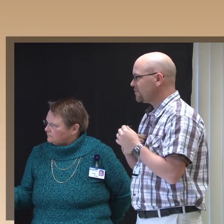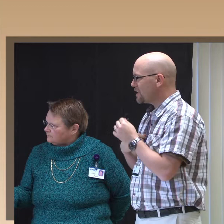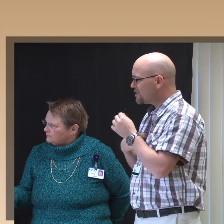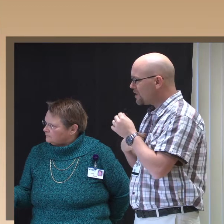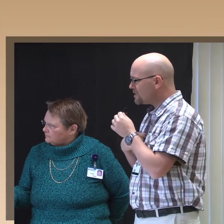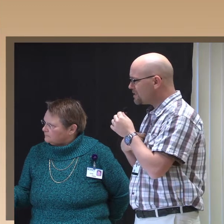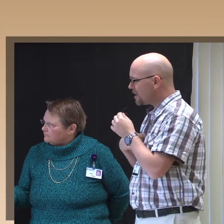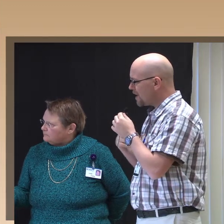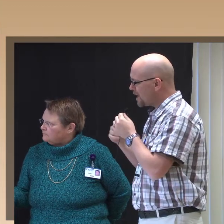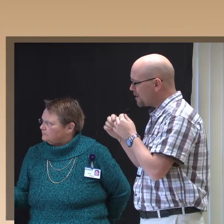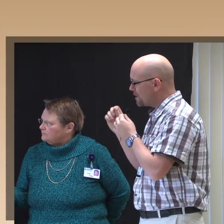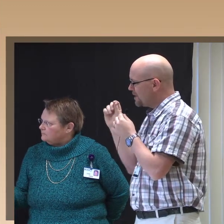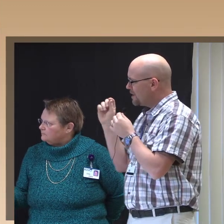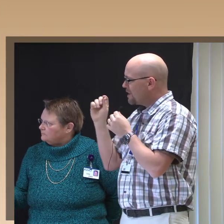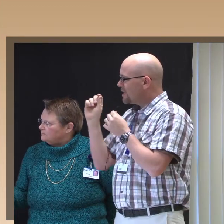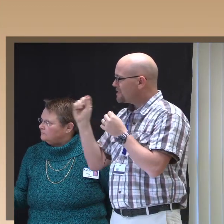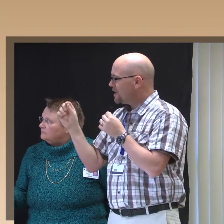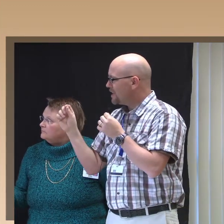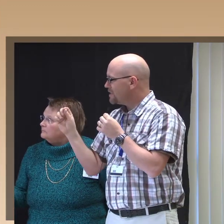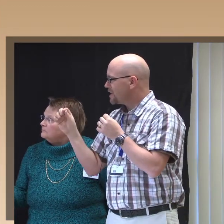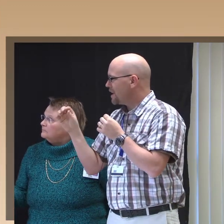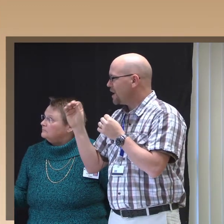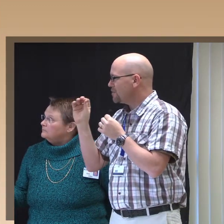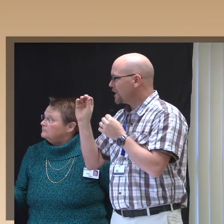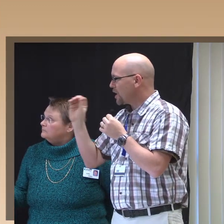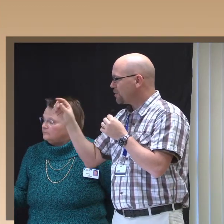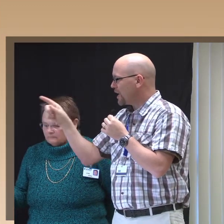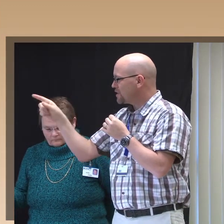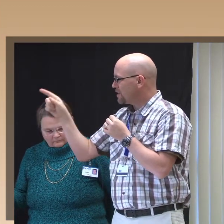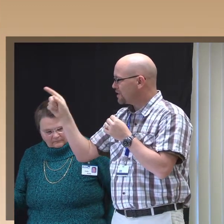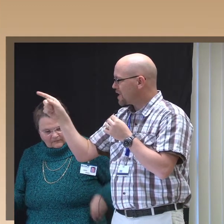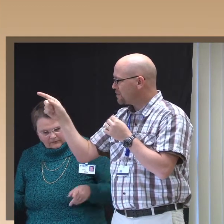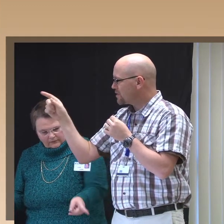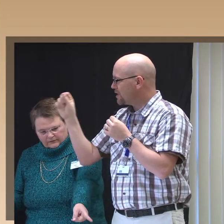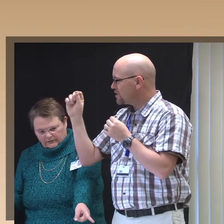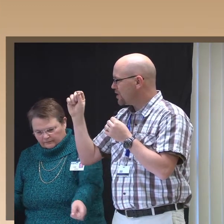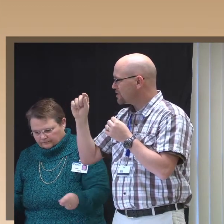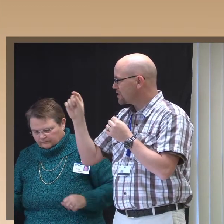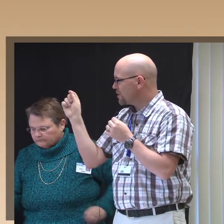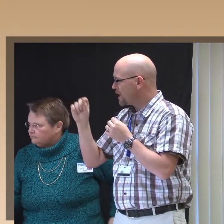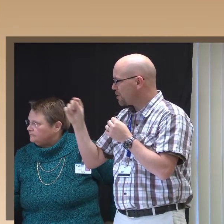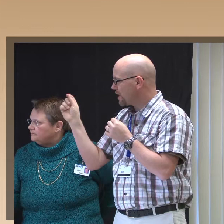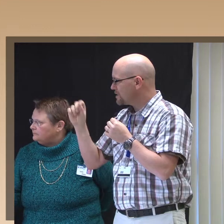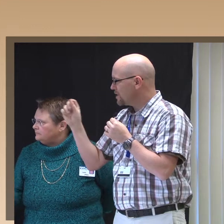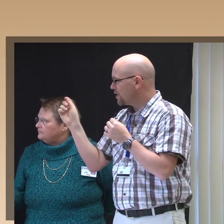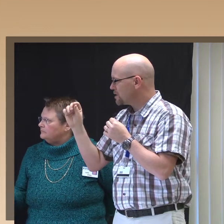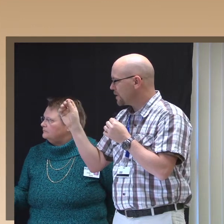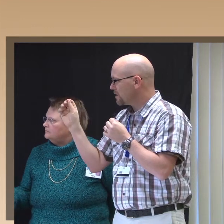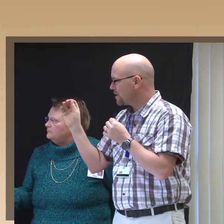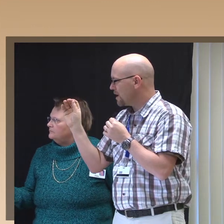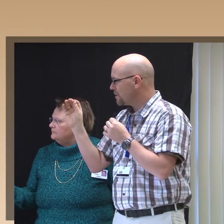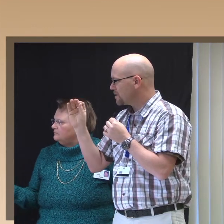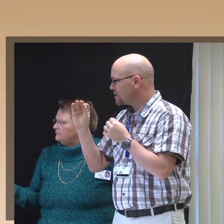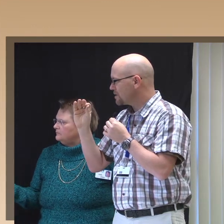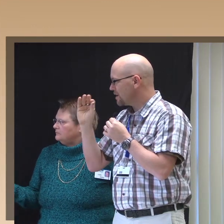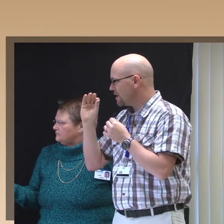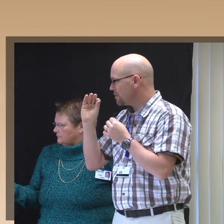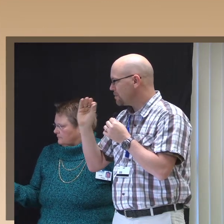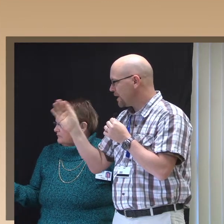So this is, um, this is, um, the care plans. The top screen shows the three care plans that you can pick, uh, uh, pick